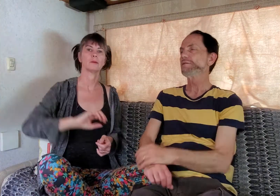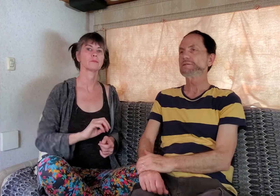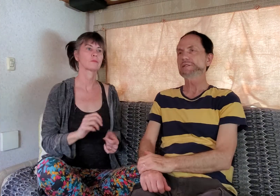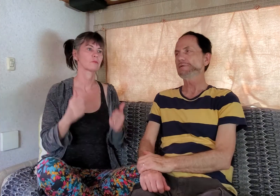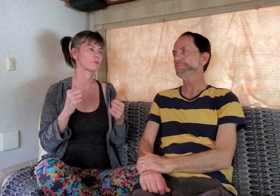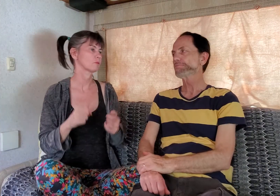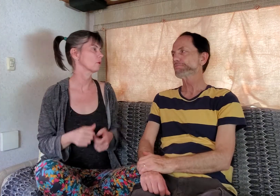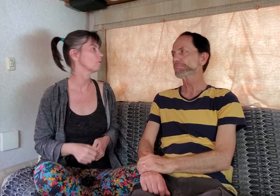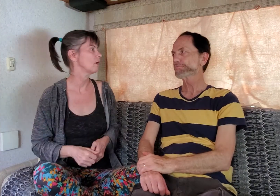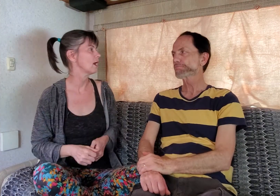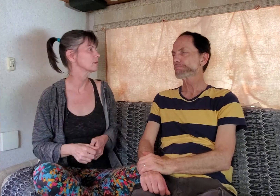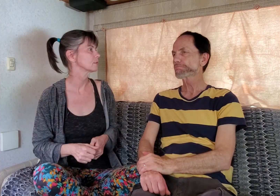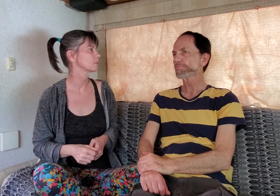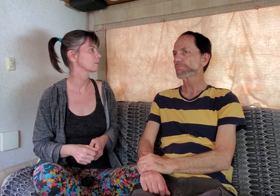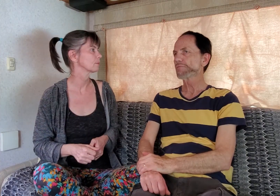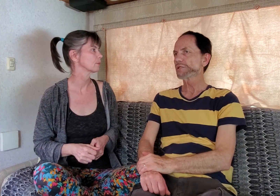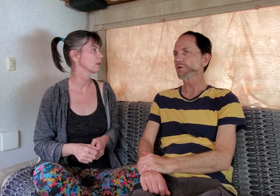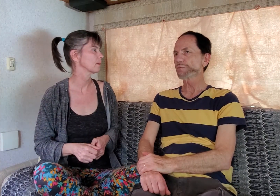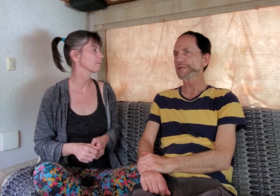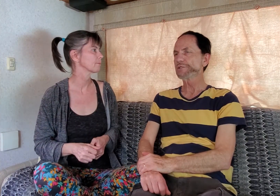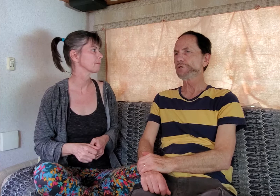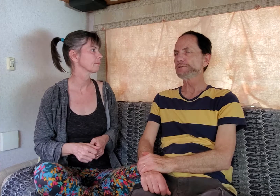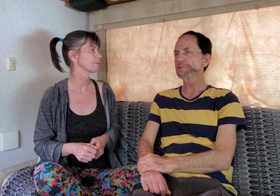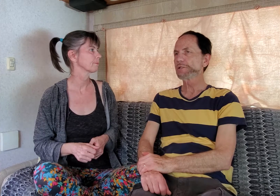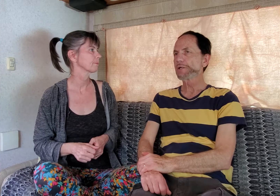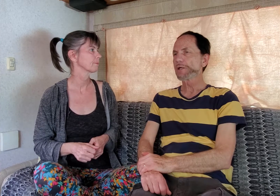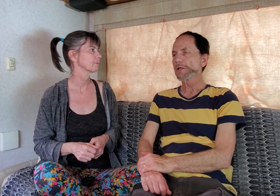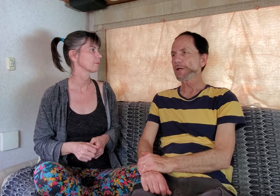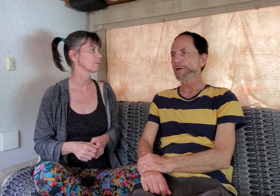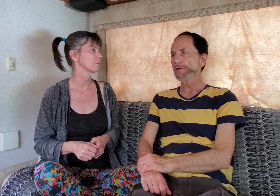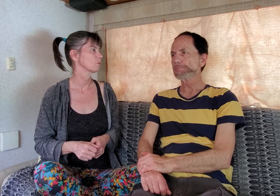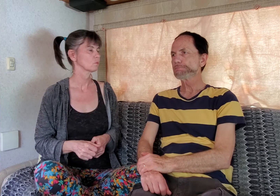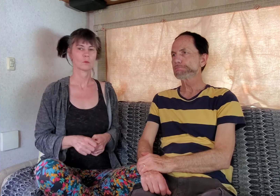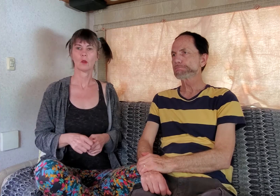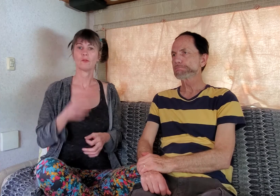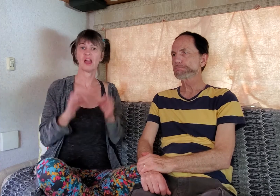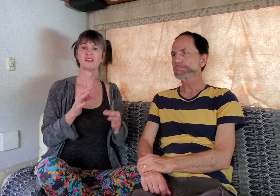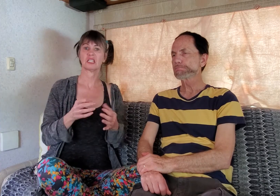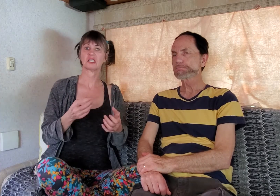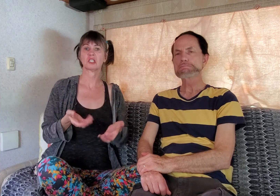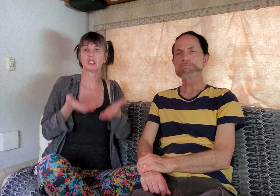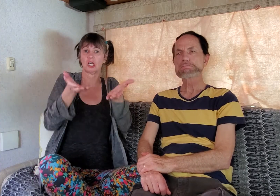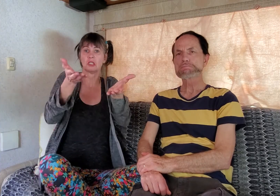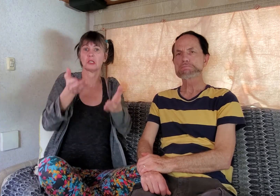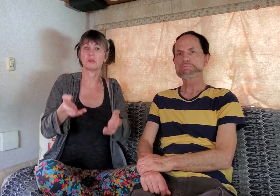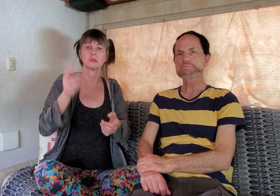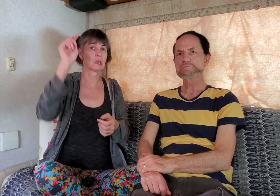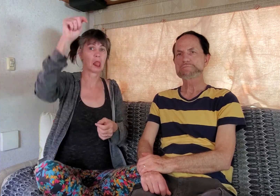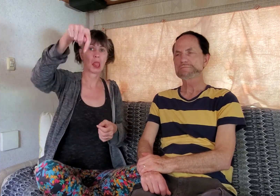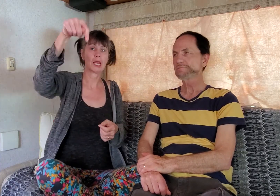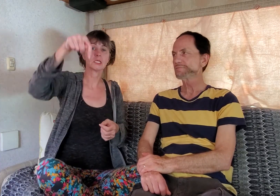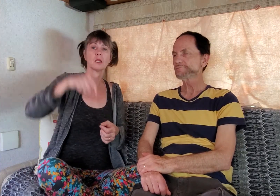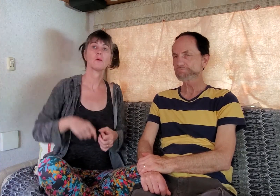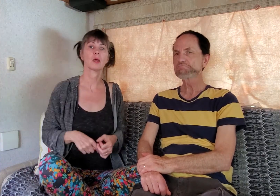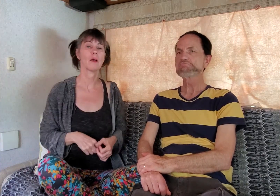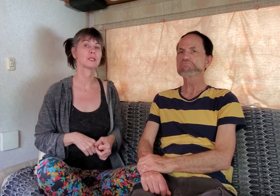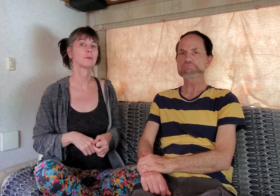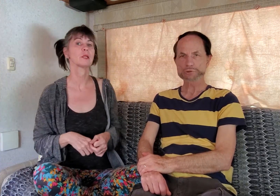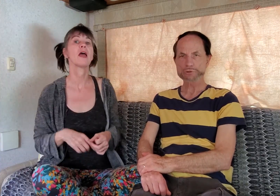Yeah. Go fast. One way to do it. Well, if you have any suggestions, let us know in the comments below. Sure. In